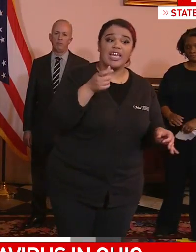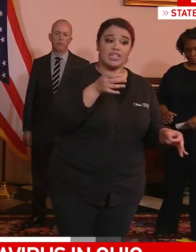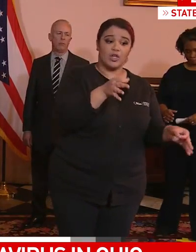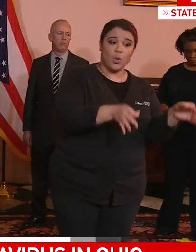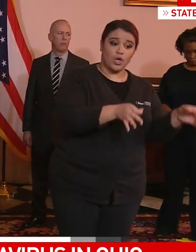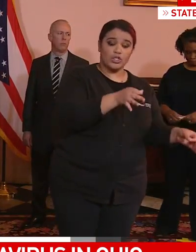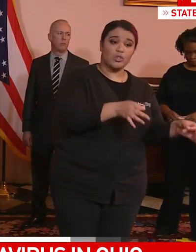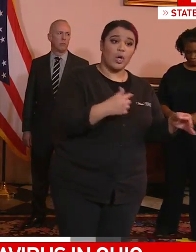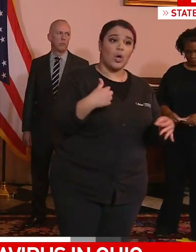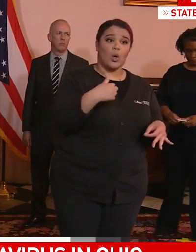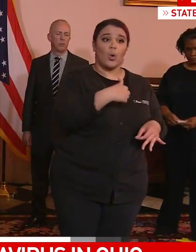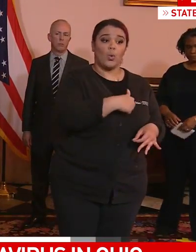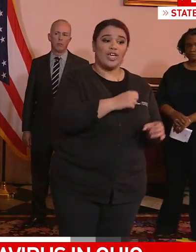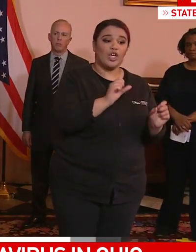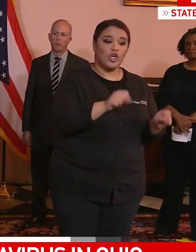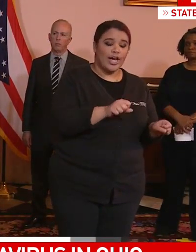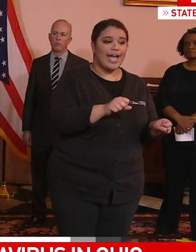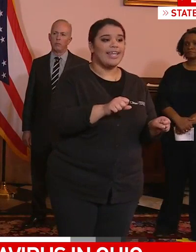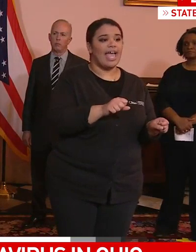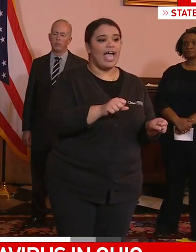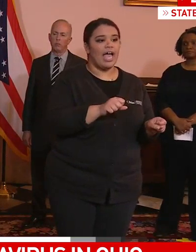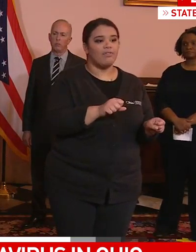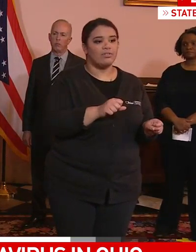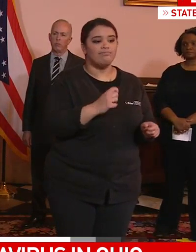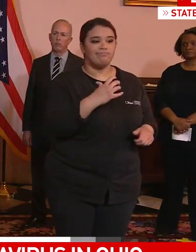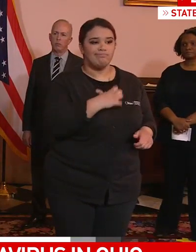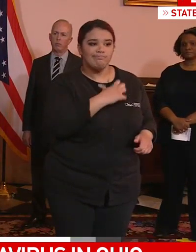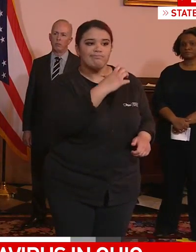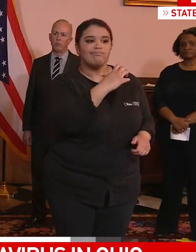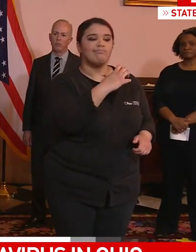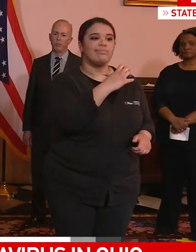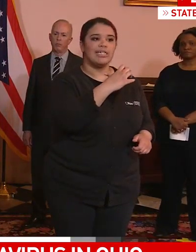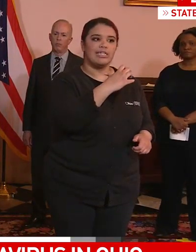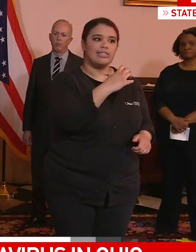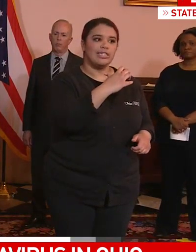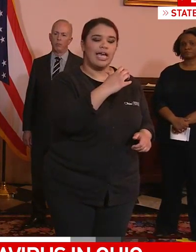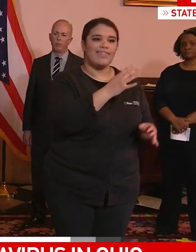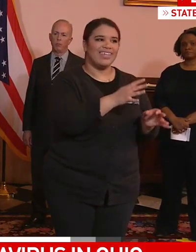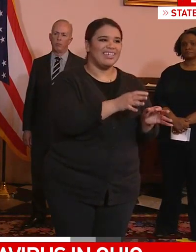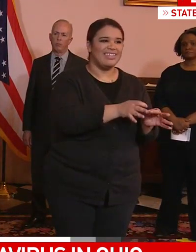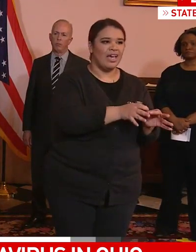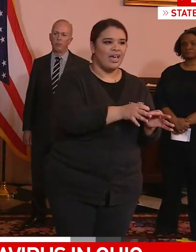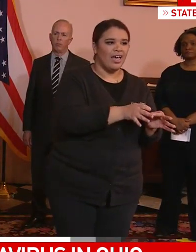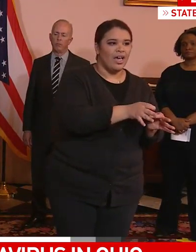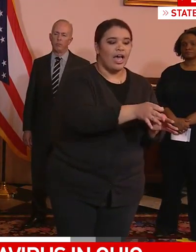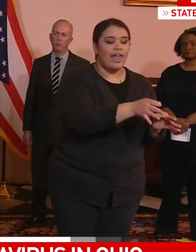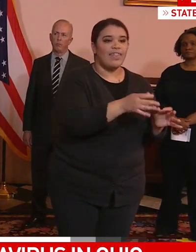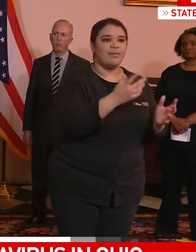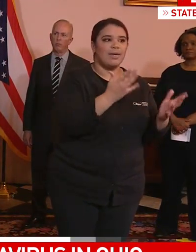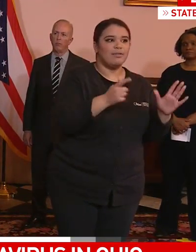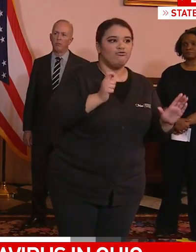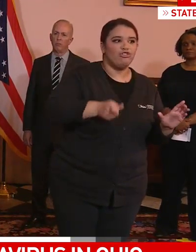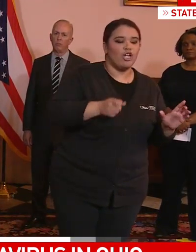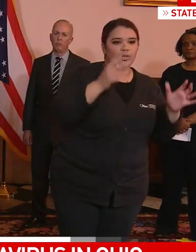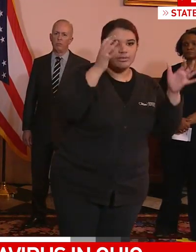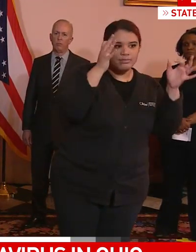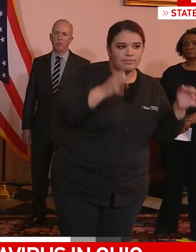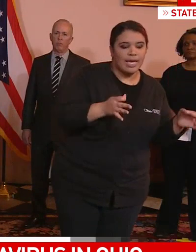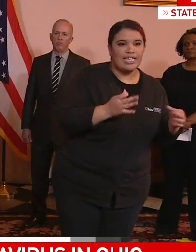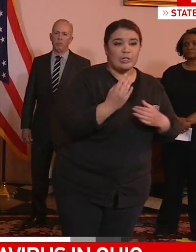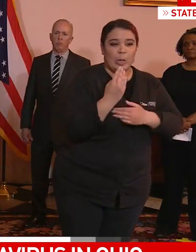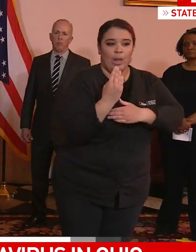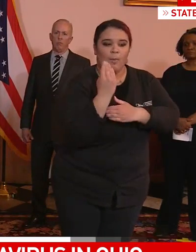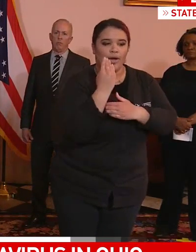but that would have occurred over the nighttime, and even if we were lucky, that decision may have been made in early morning. People would not have had much